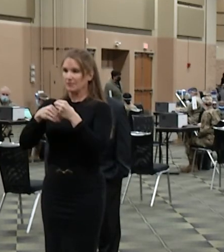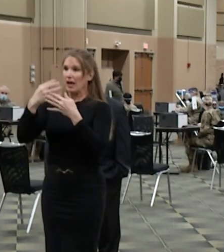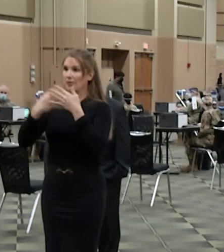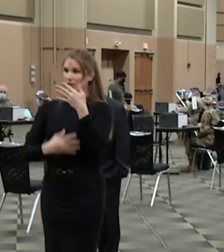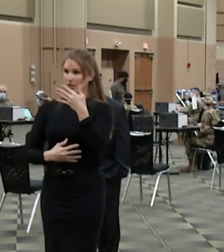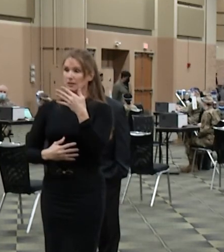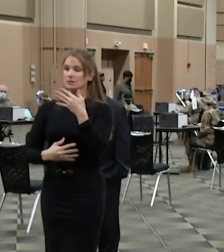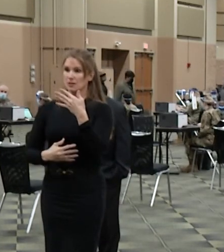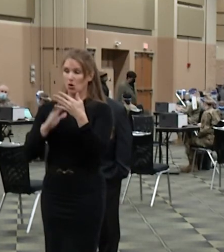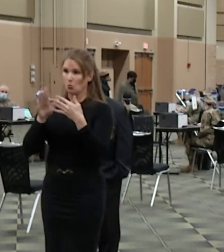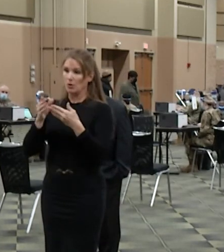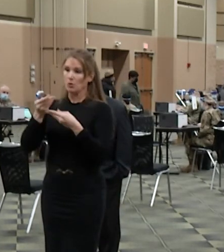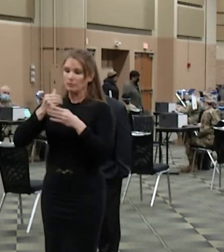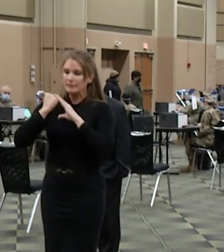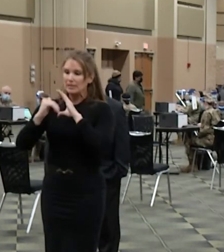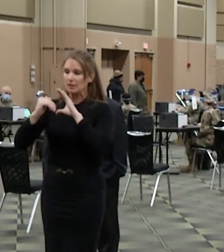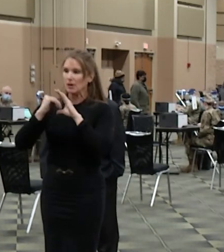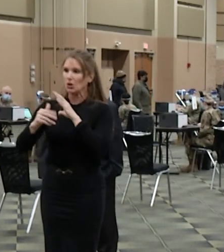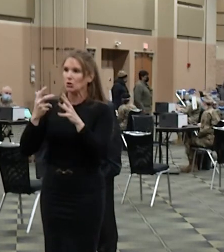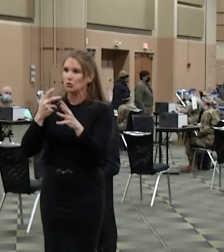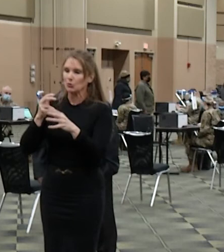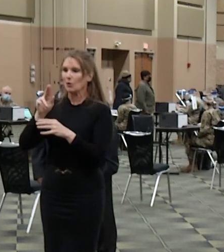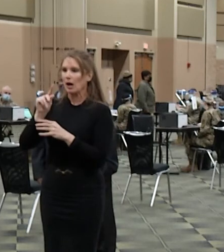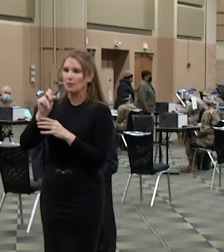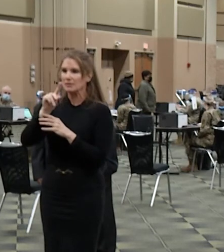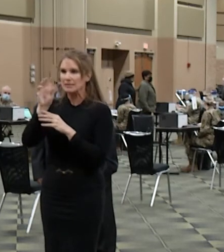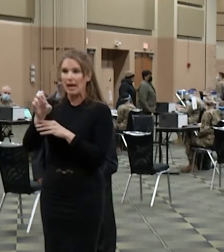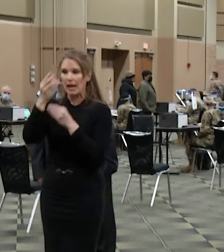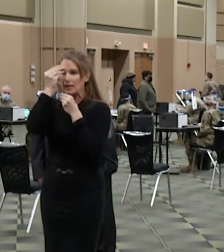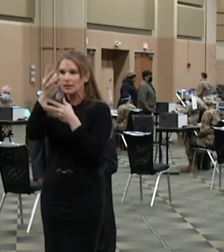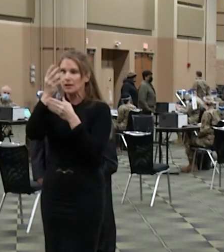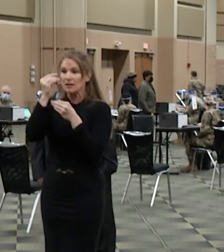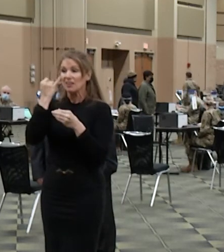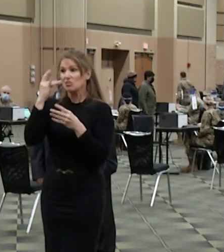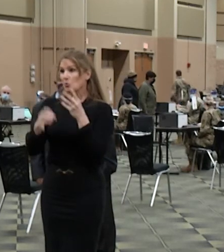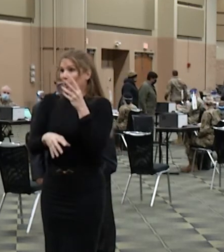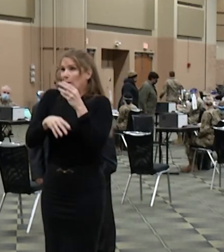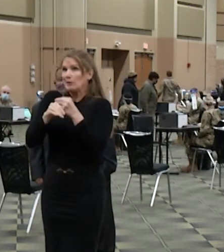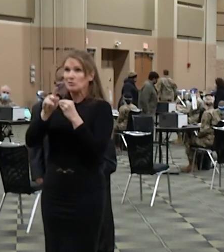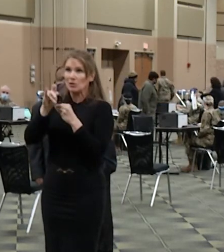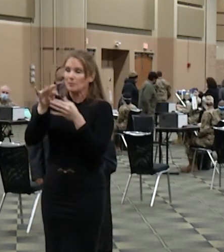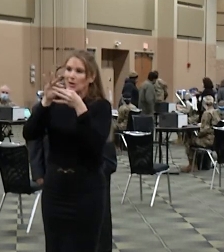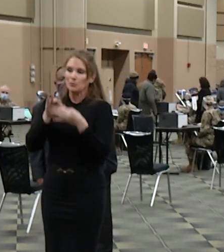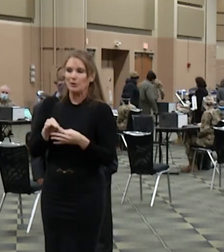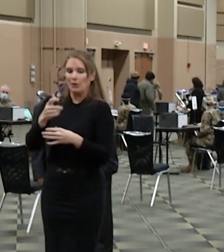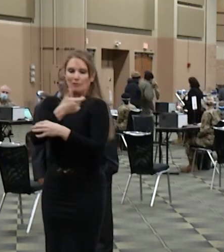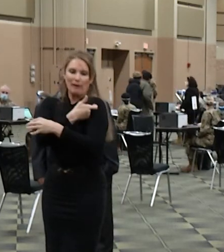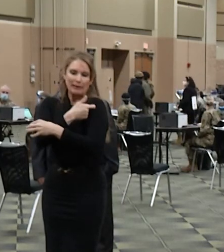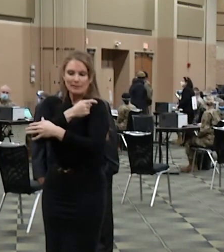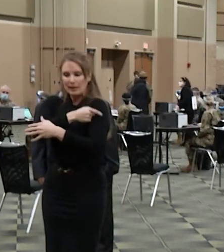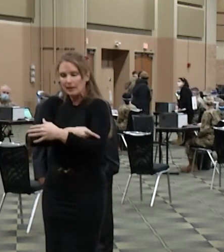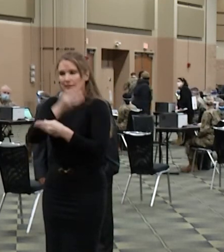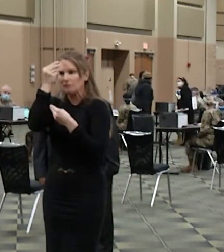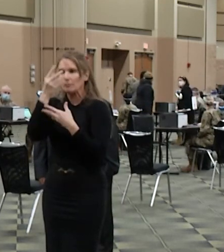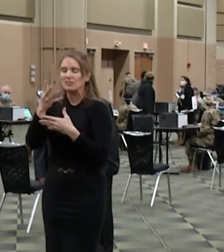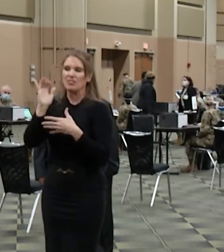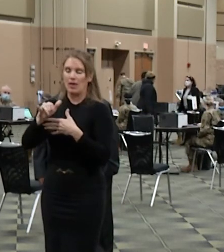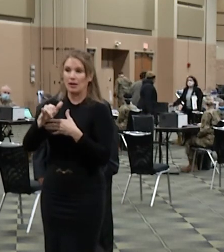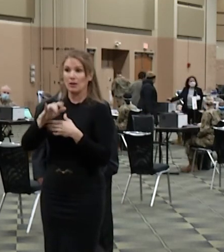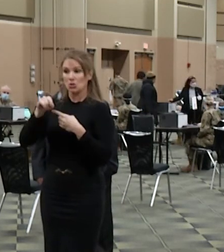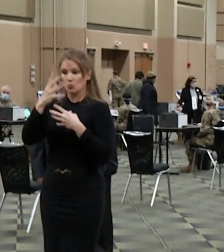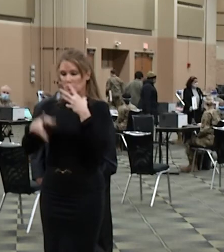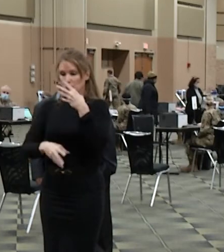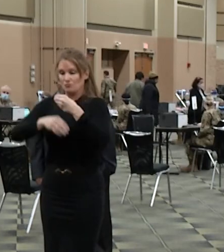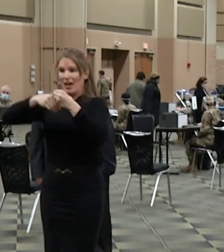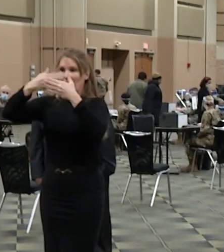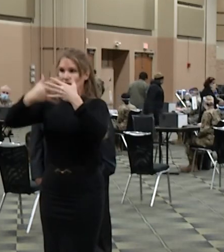we will give you updates. We're also going to ask if you want us to give you updates, additional updates, just about the vaccine, its availability, information. So once you're on there,